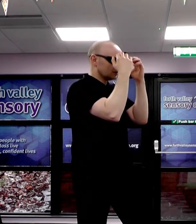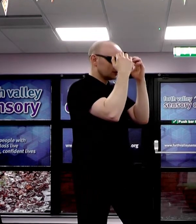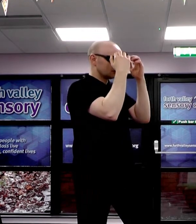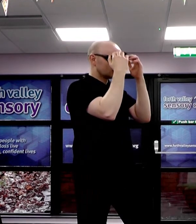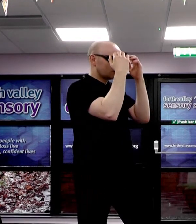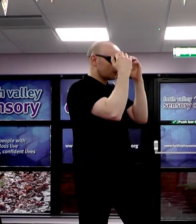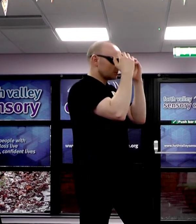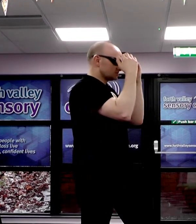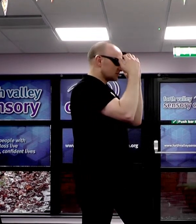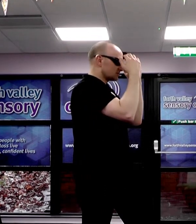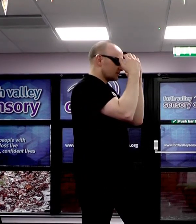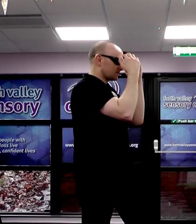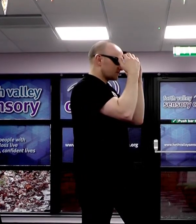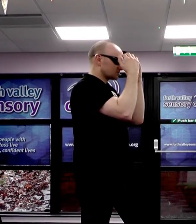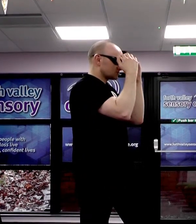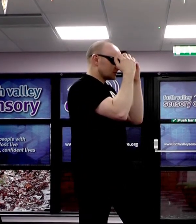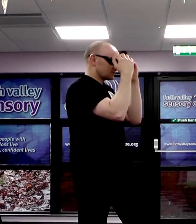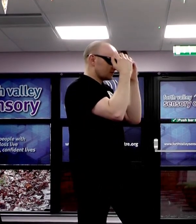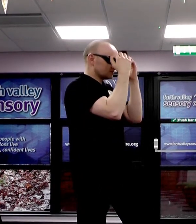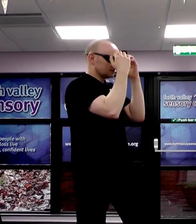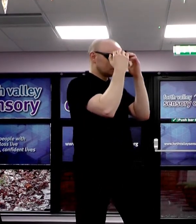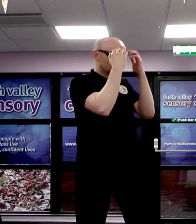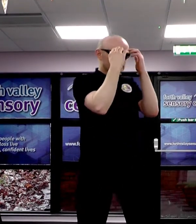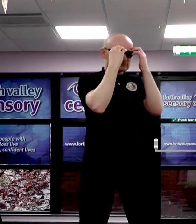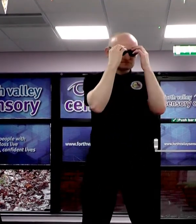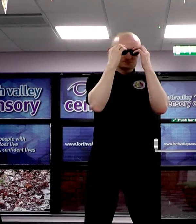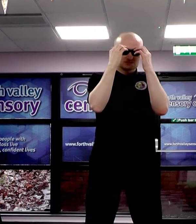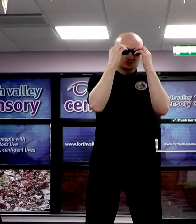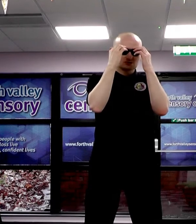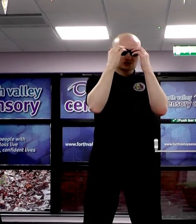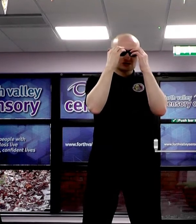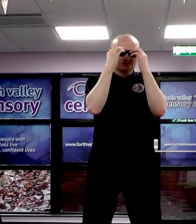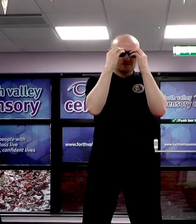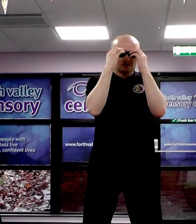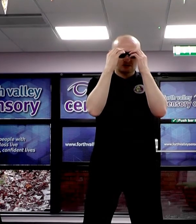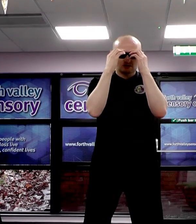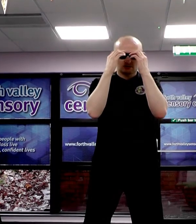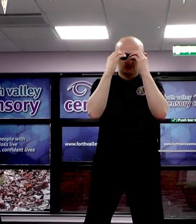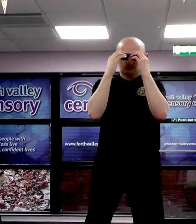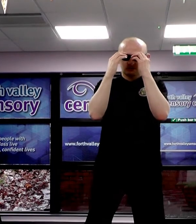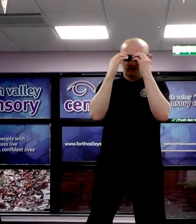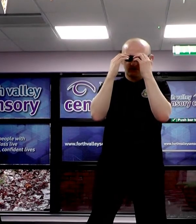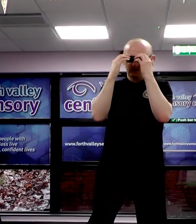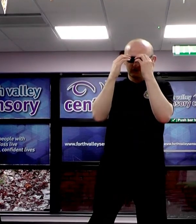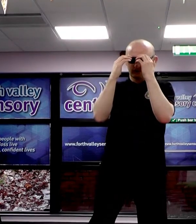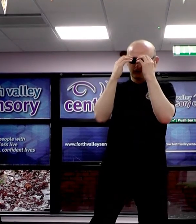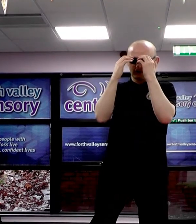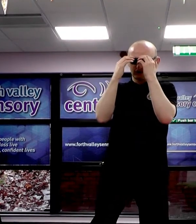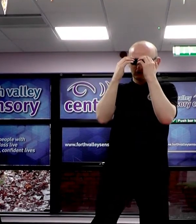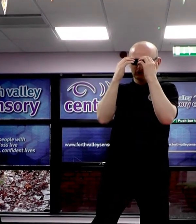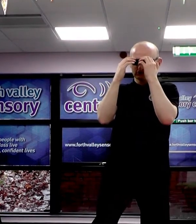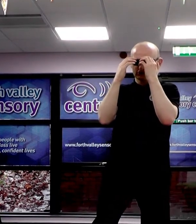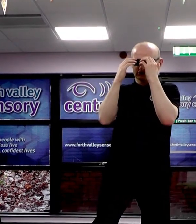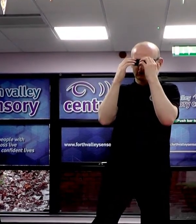and you turn to the left as you're transferring. And you transfer your feet weight onto your